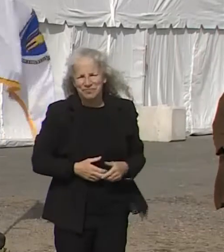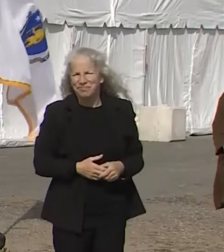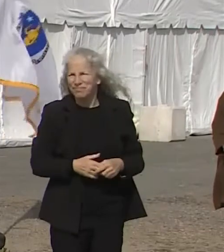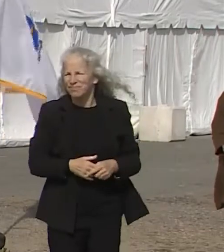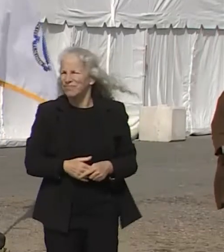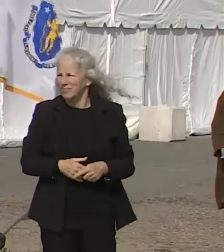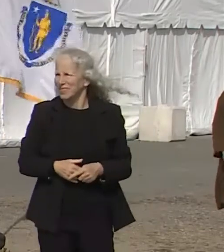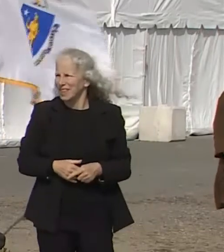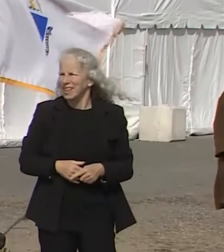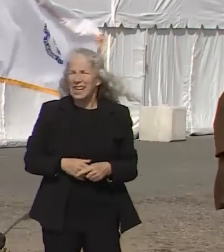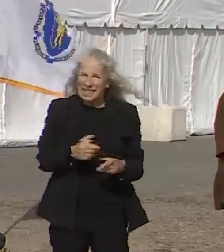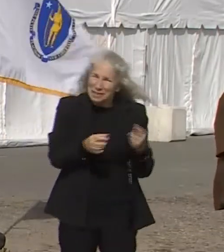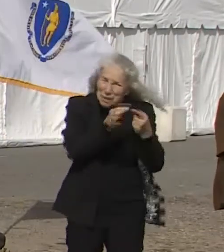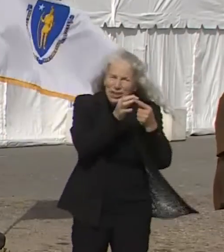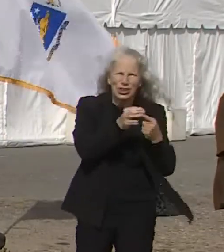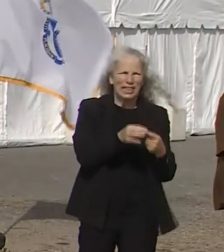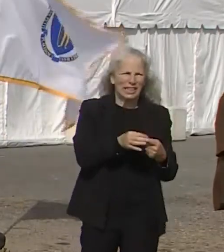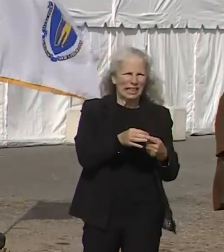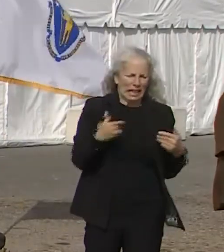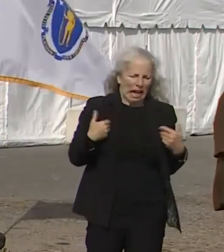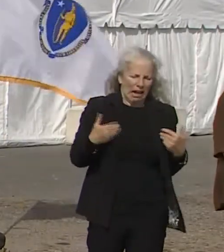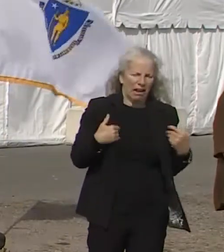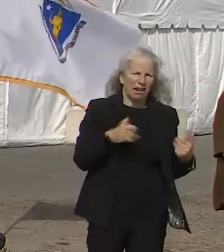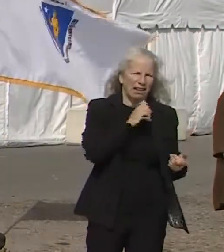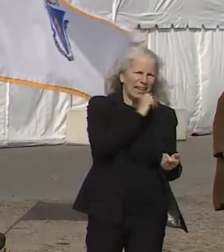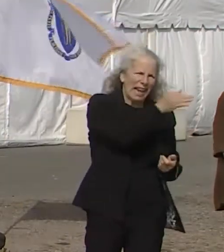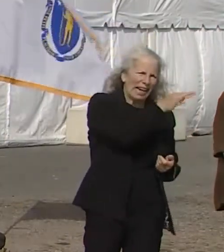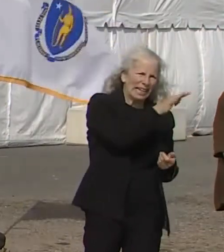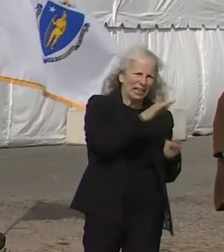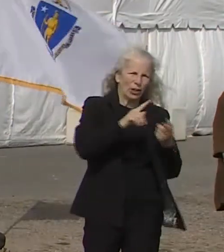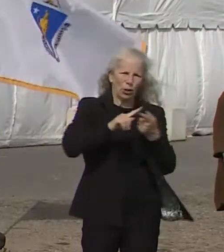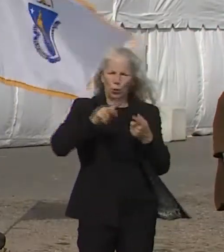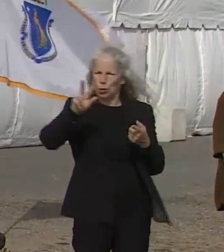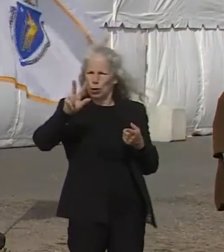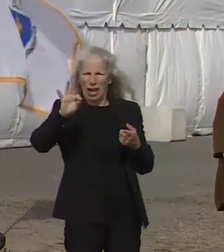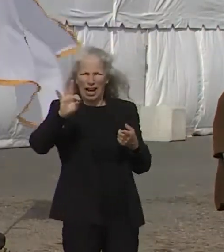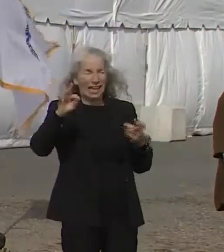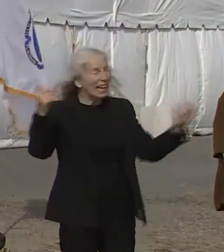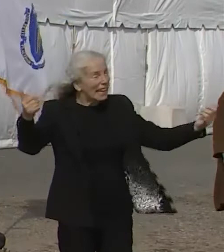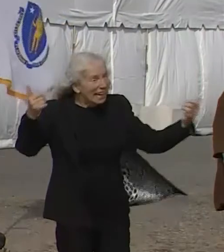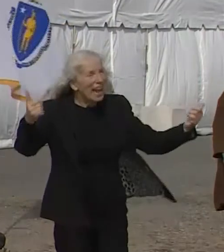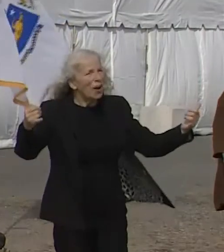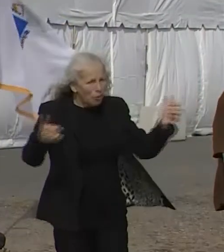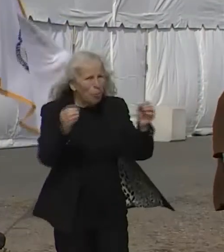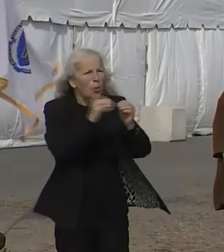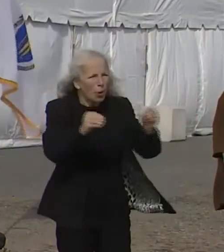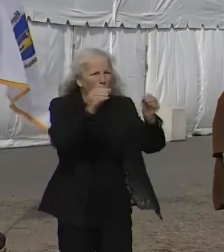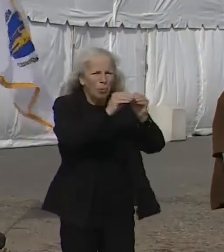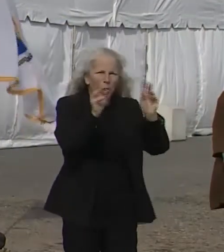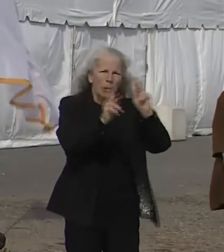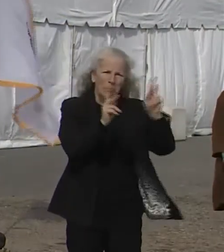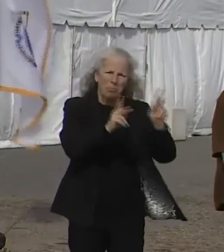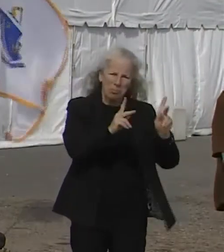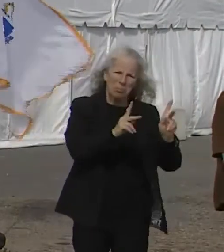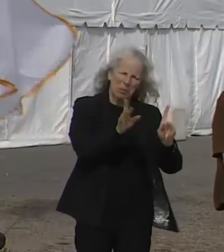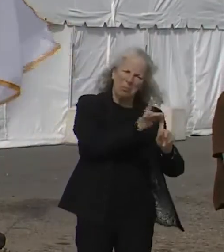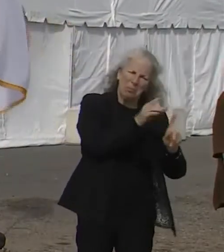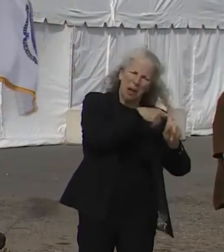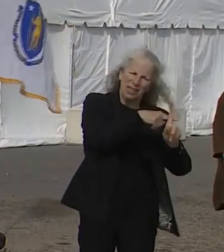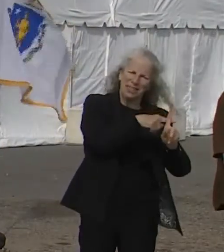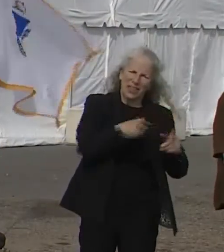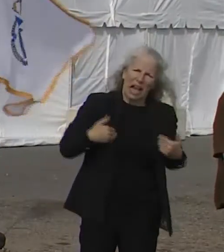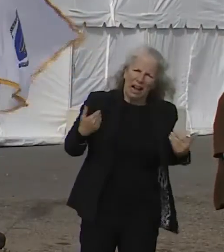for people between the ages of 19 and 39, which is where the vast majority of the increase in positive tests